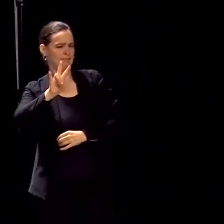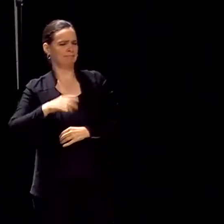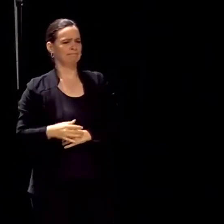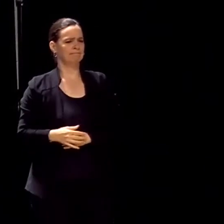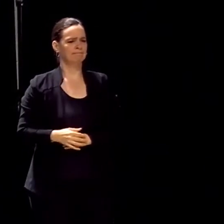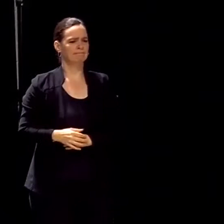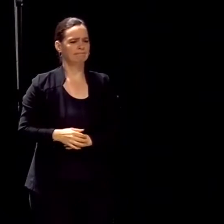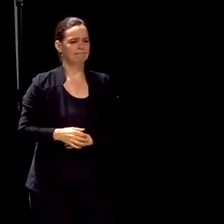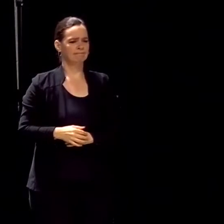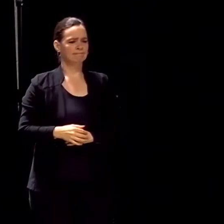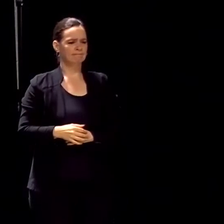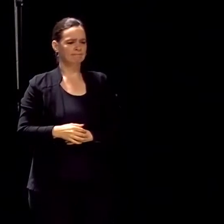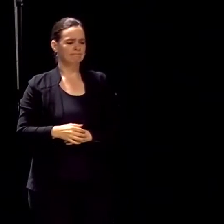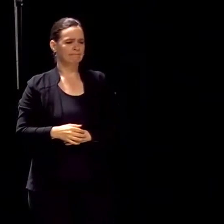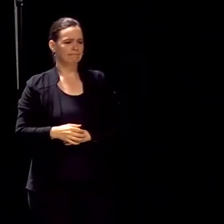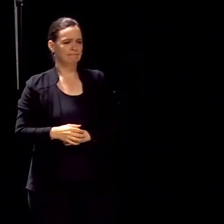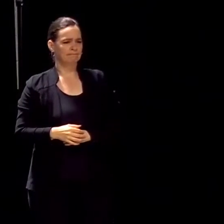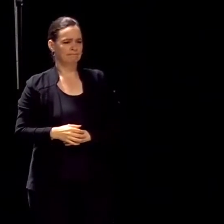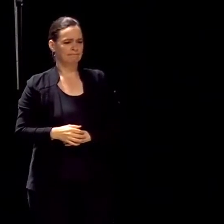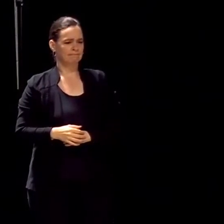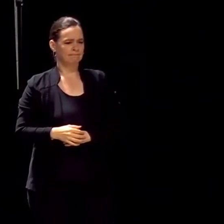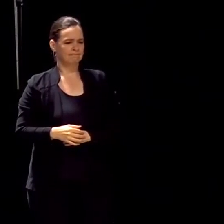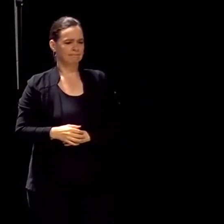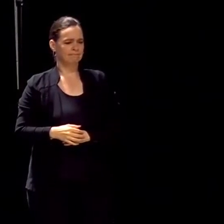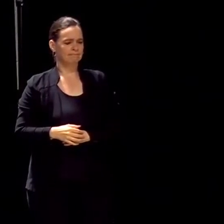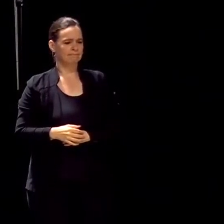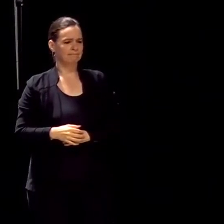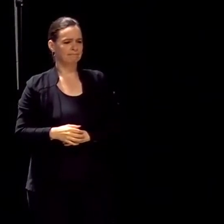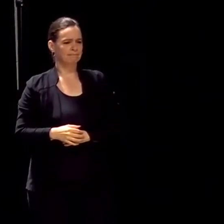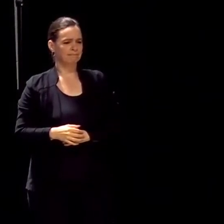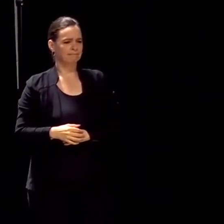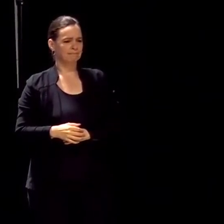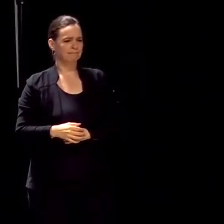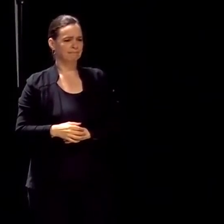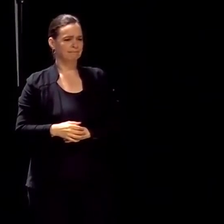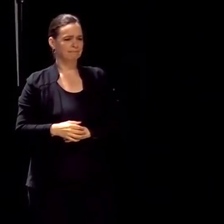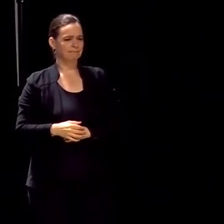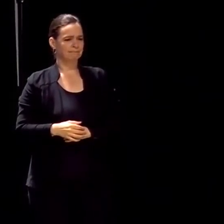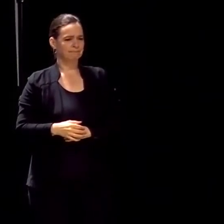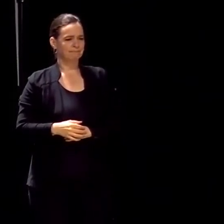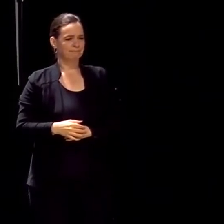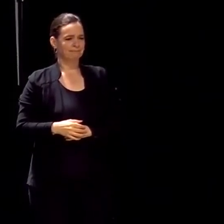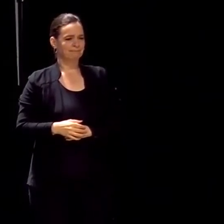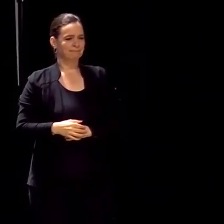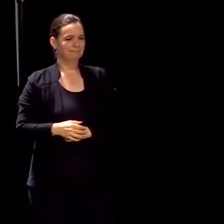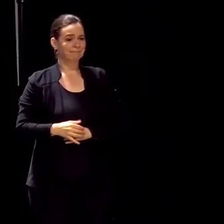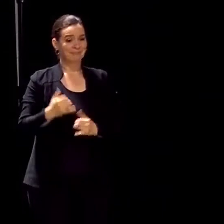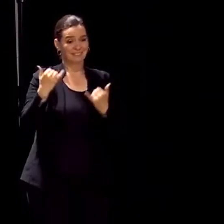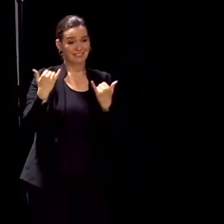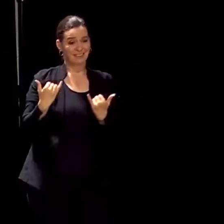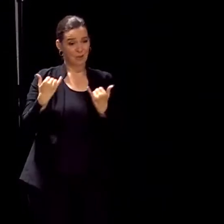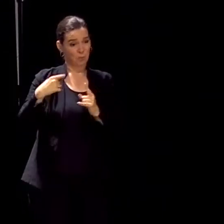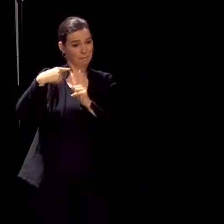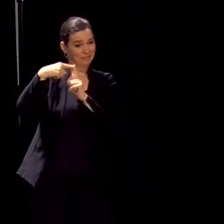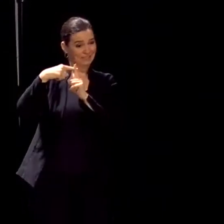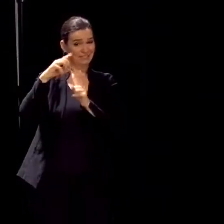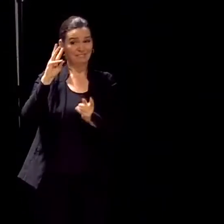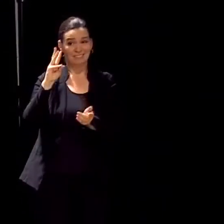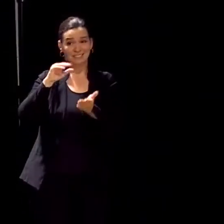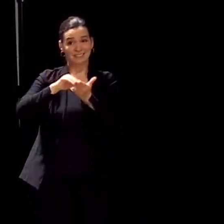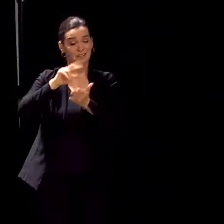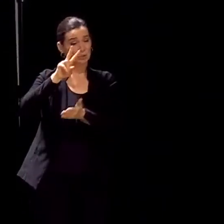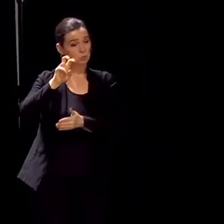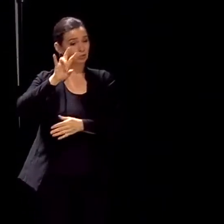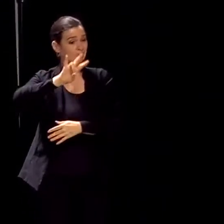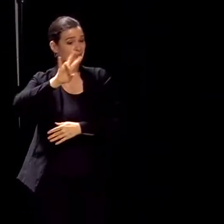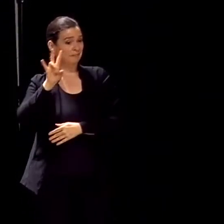now have 6,277 positive cases, 120 new cases. The 120